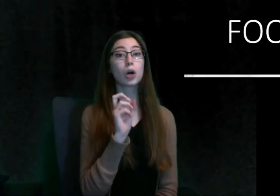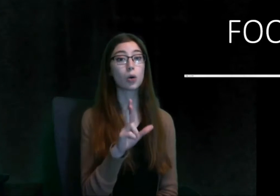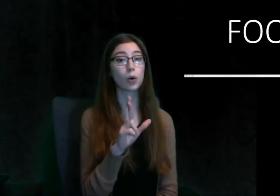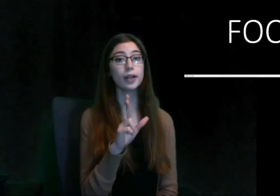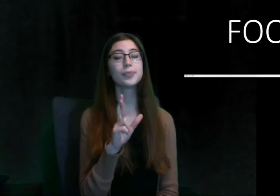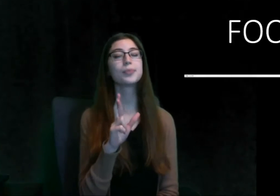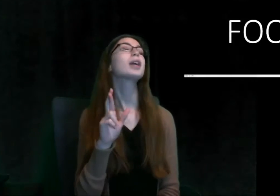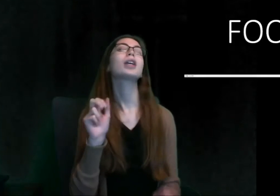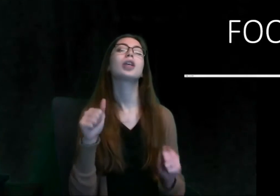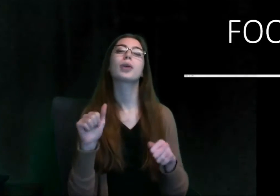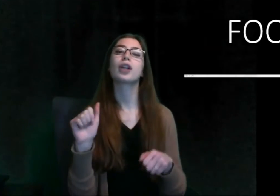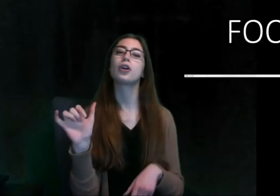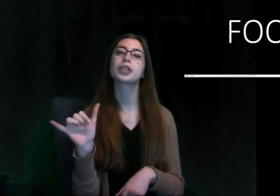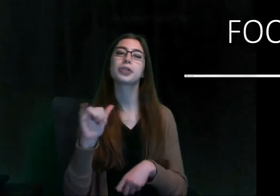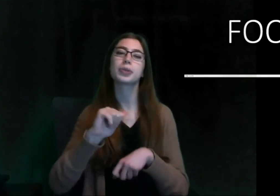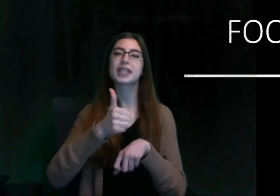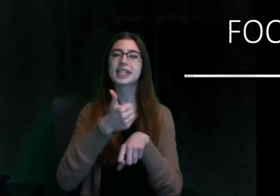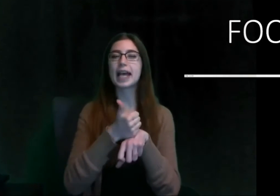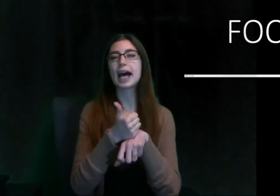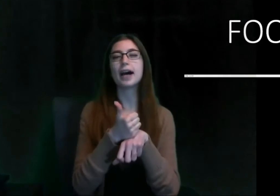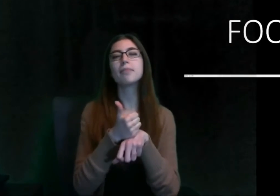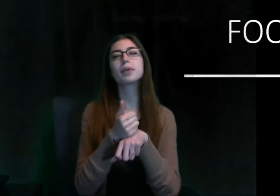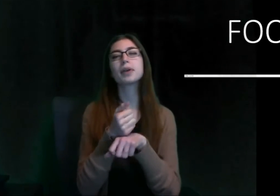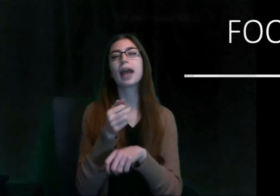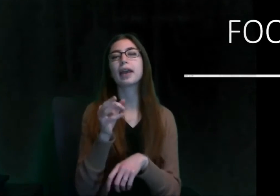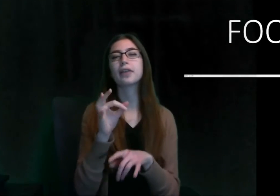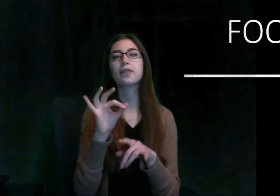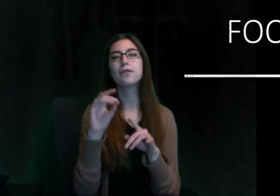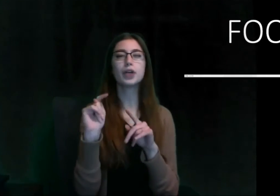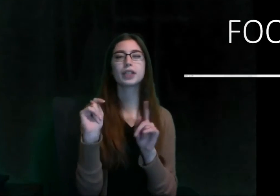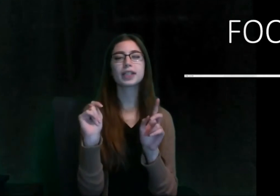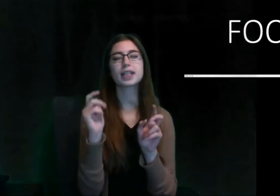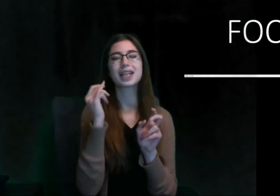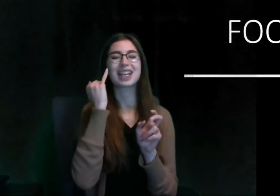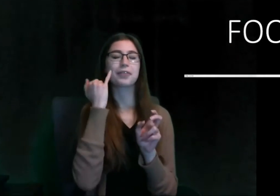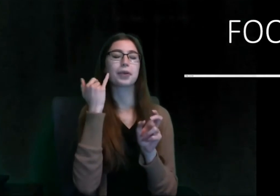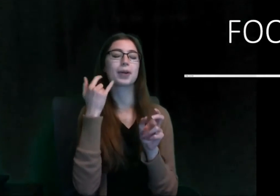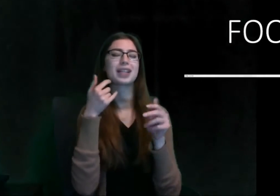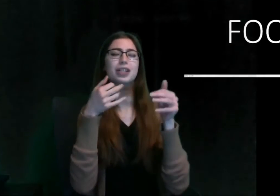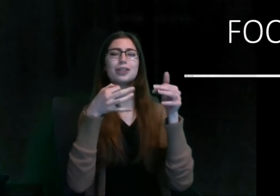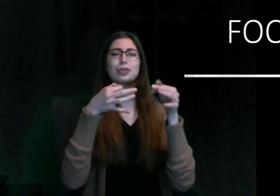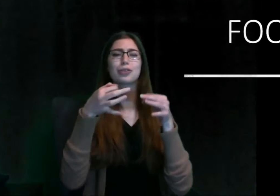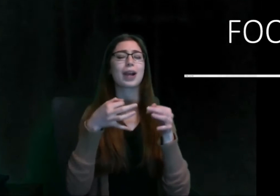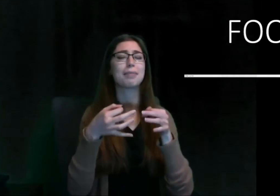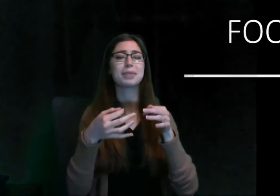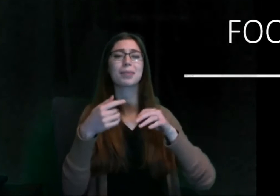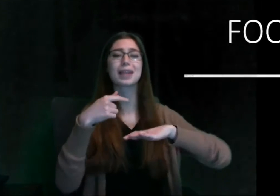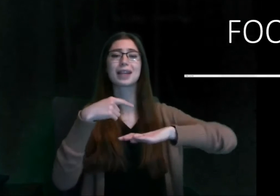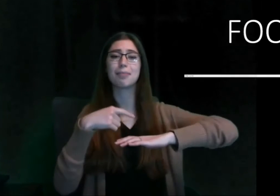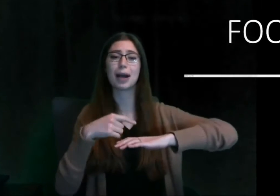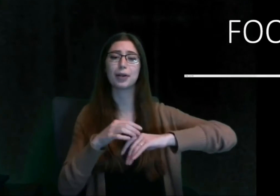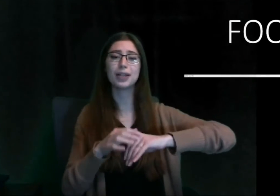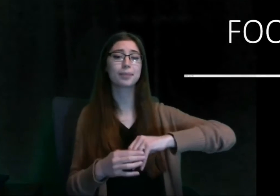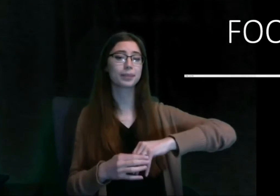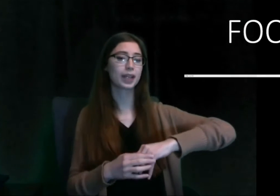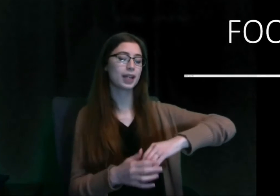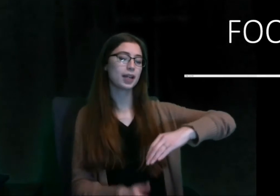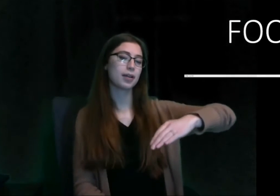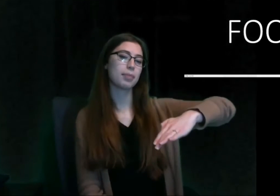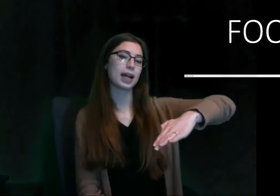Or you can also set up a foot if you're wanting to describe something about it by